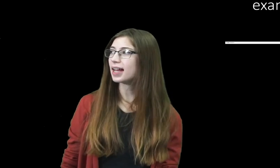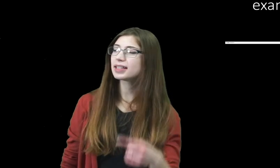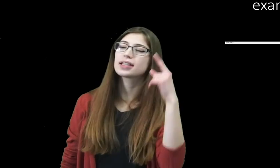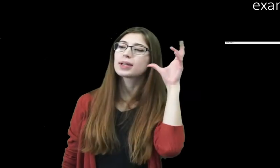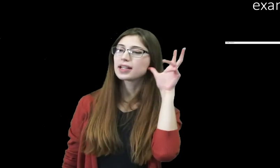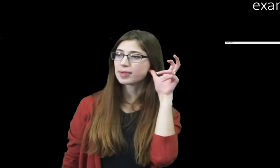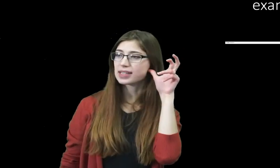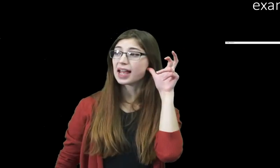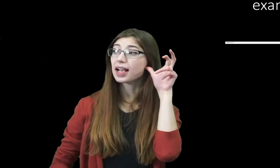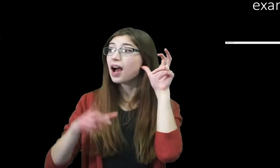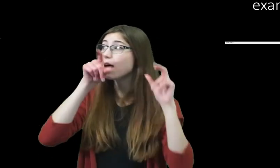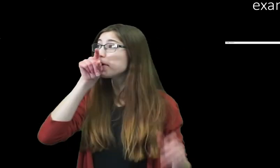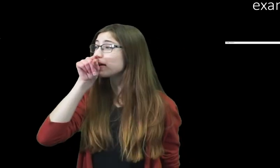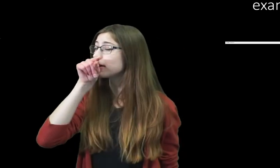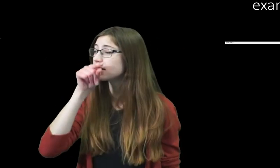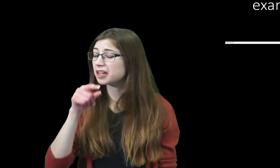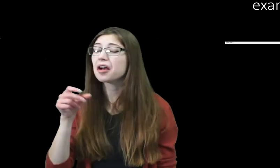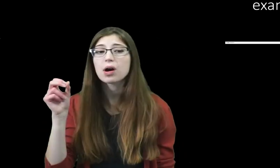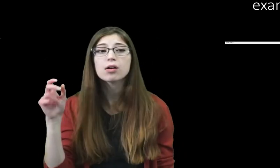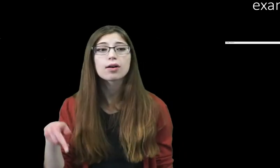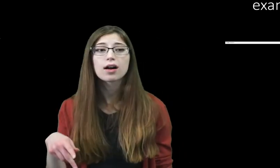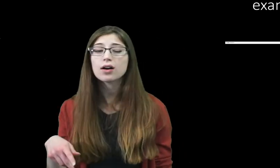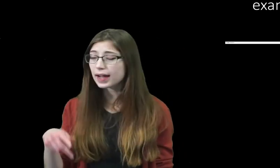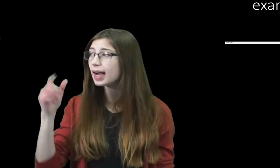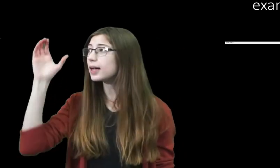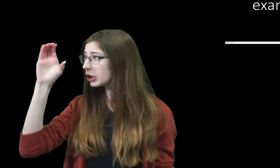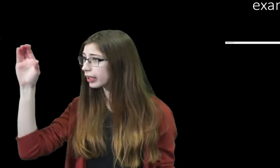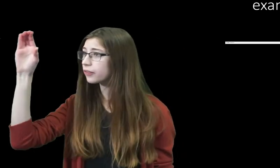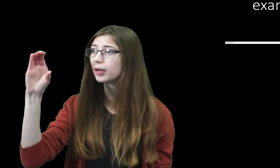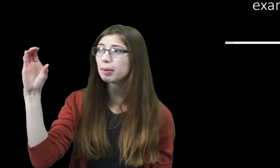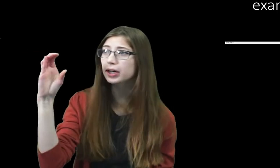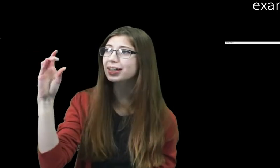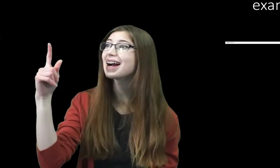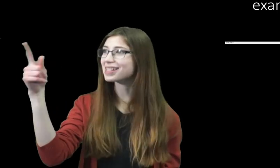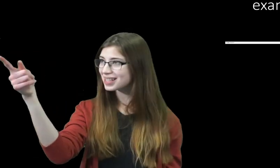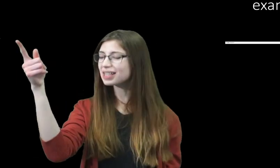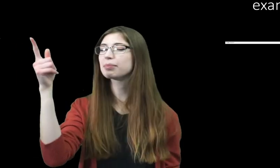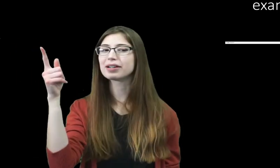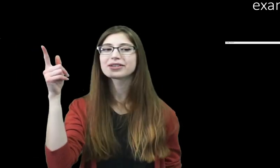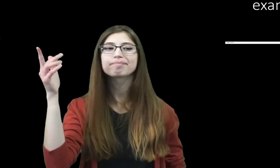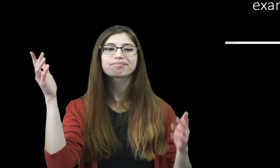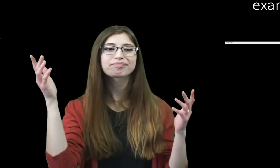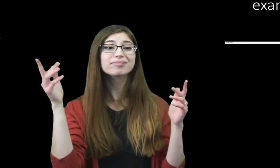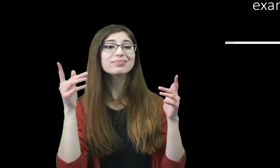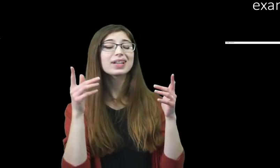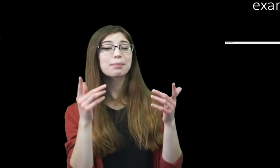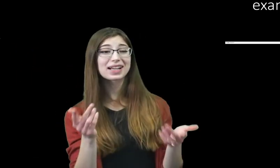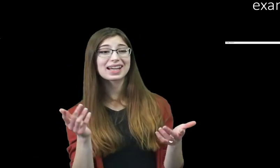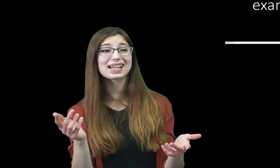then you would hear me say, a bird. You go, oh, okay, I am looking for a bird. I see the bird. But in